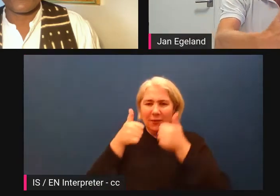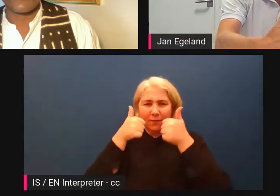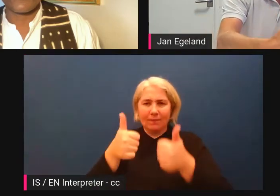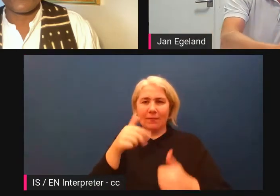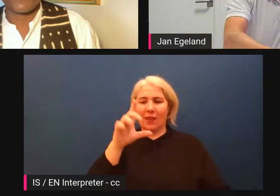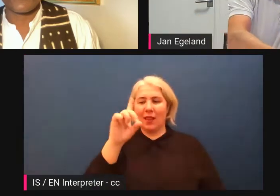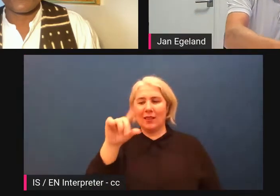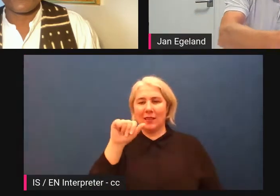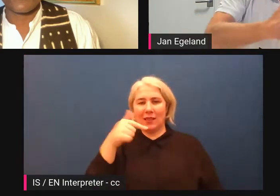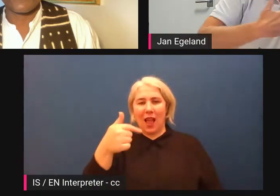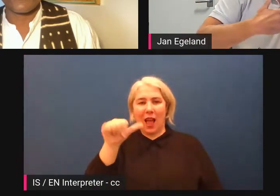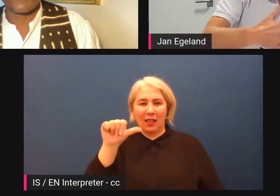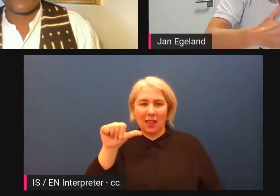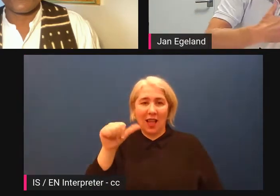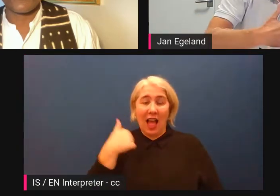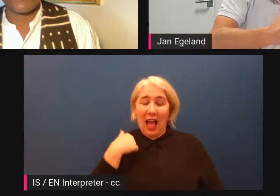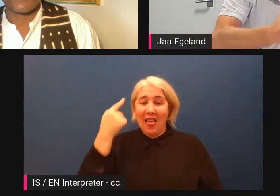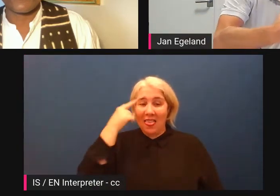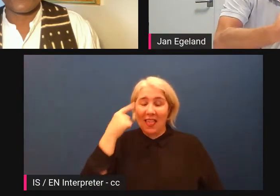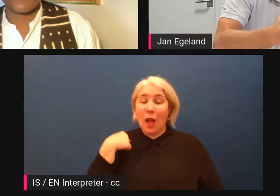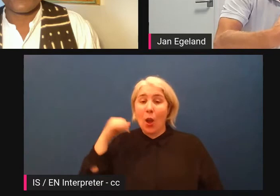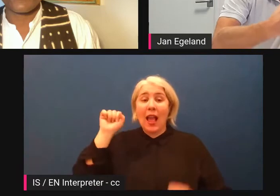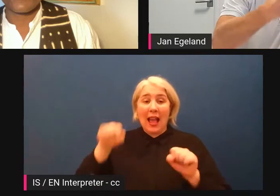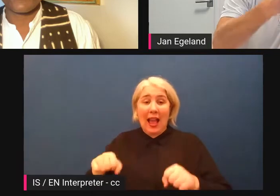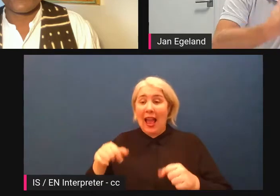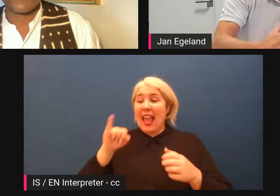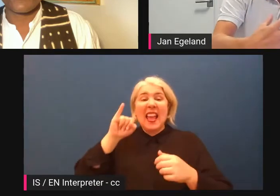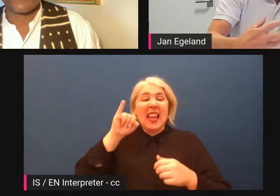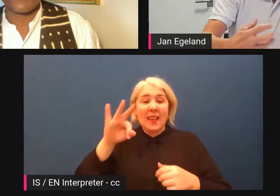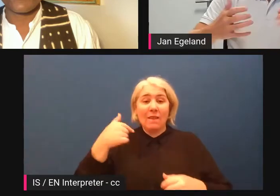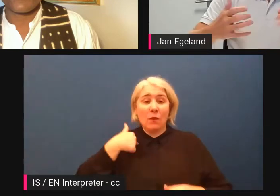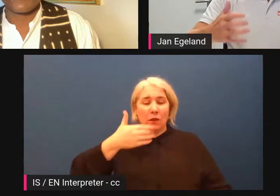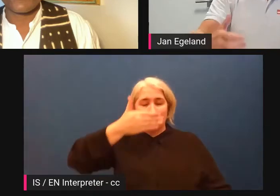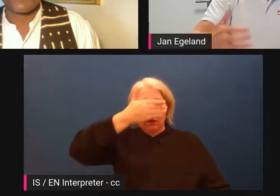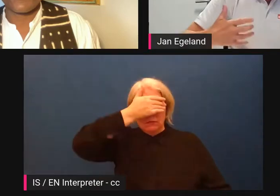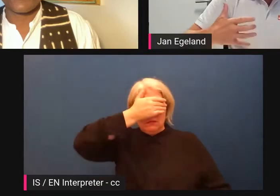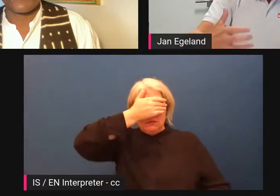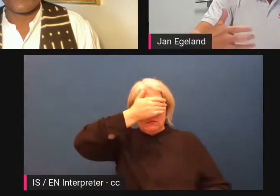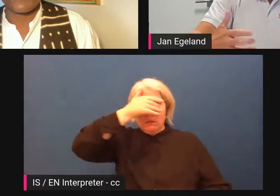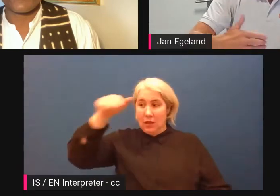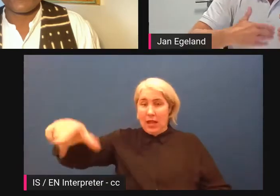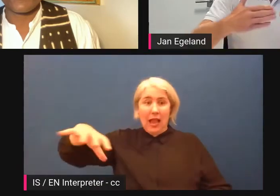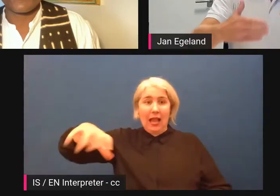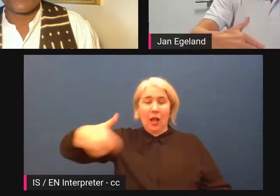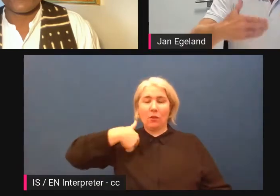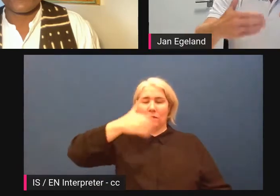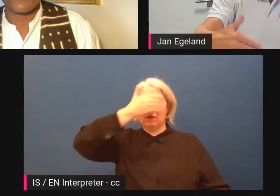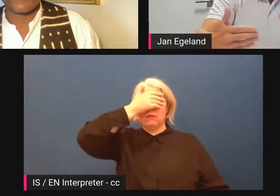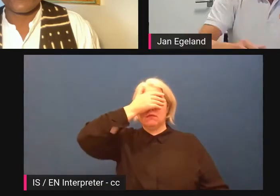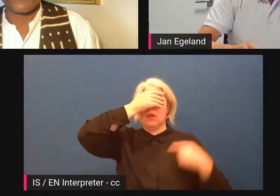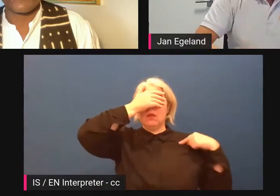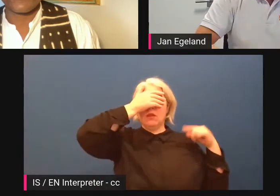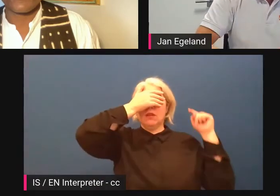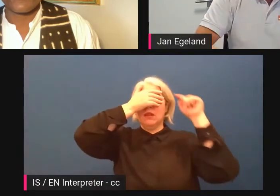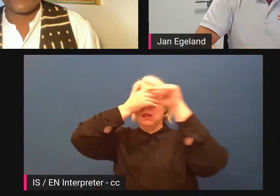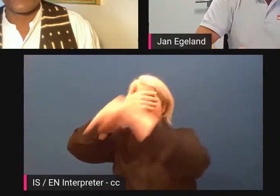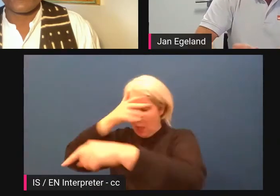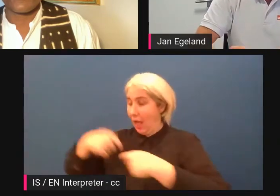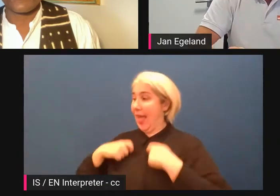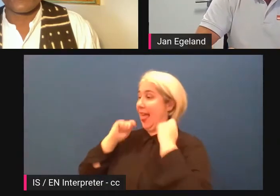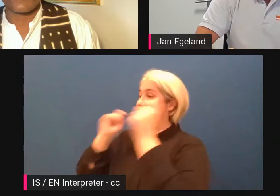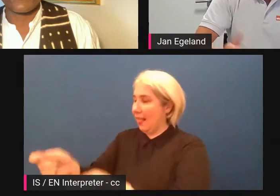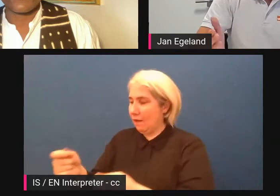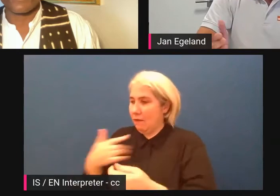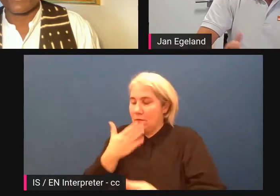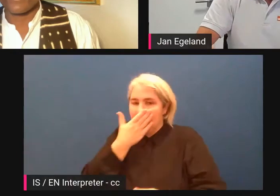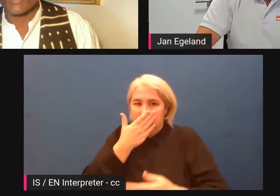things wrongly and clearly not having an assessed listening mode to change